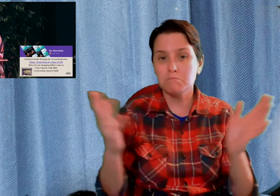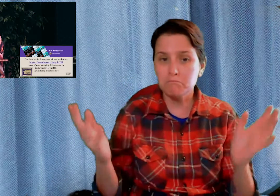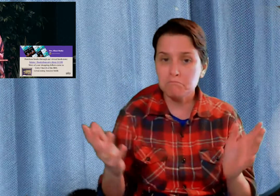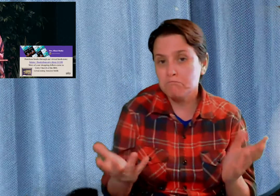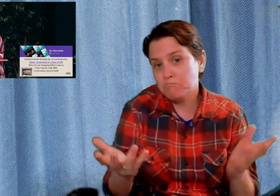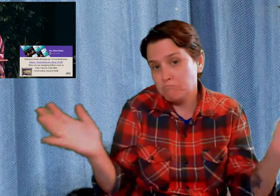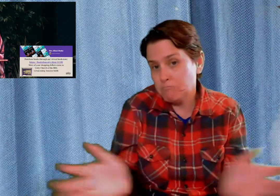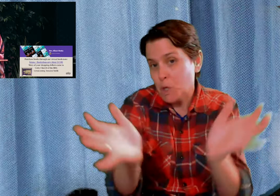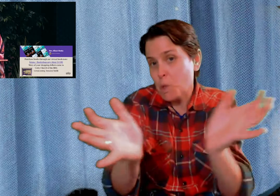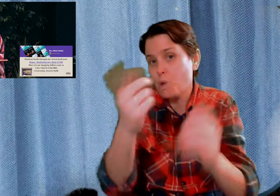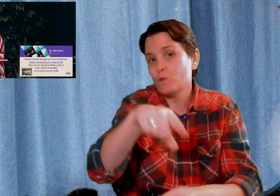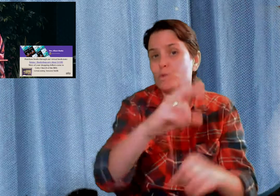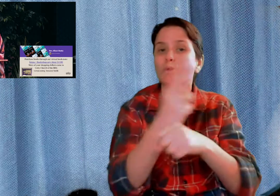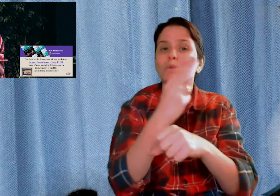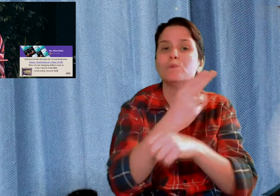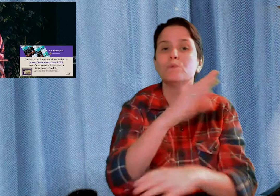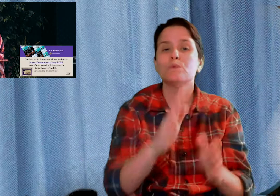through